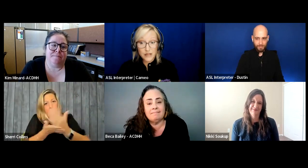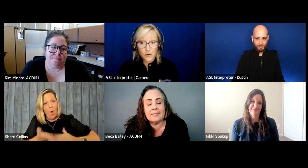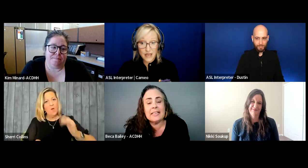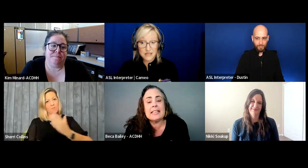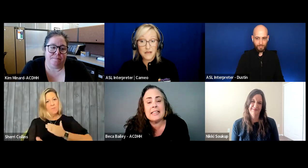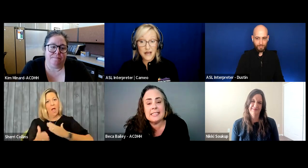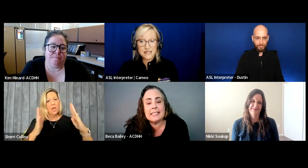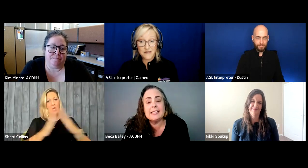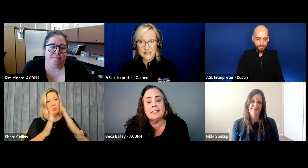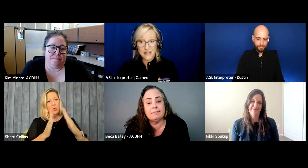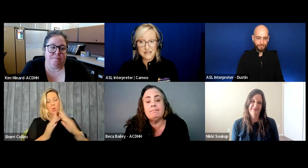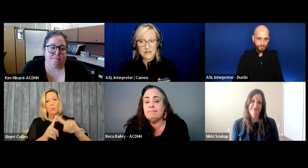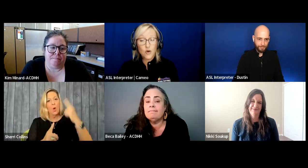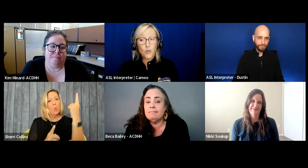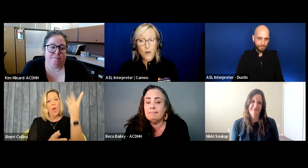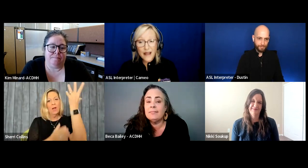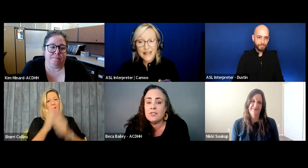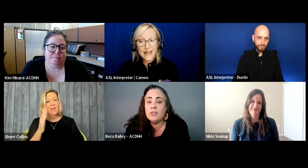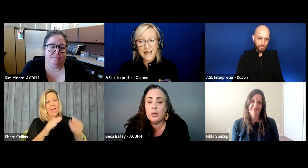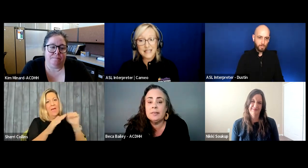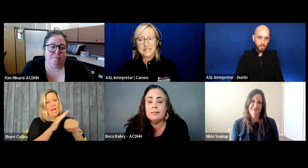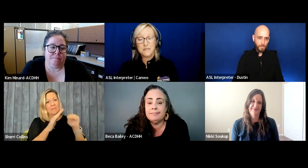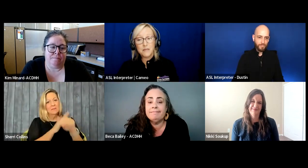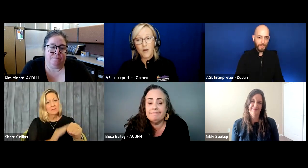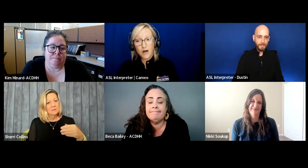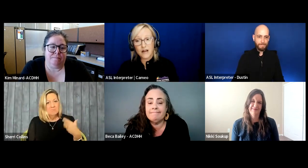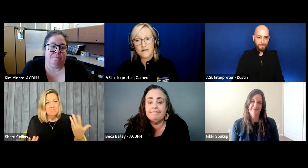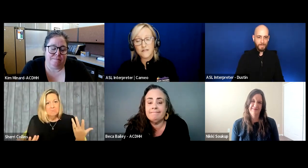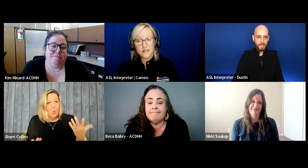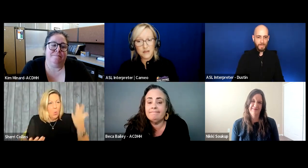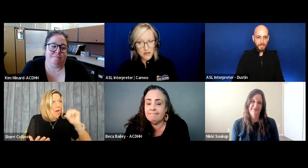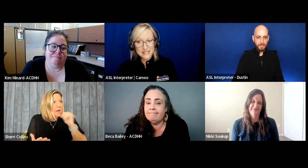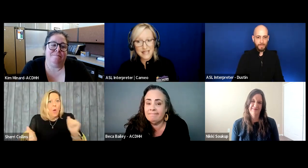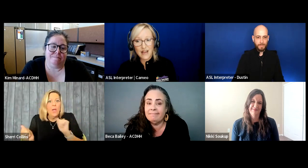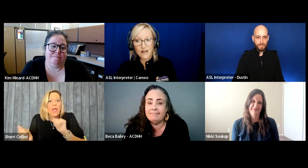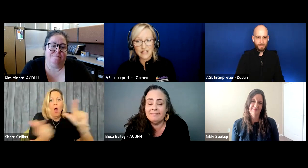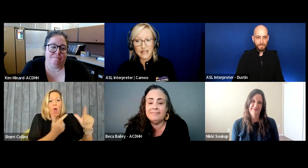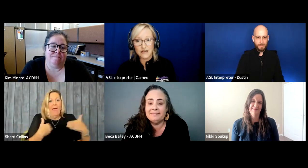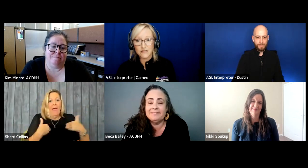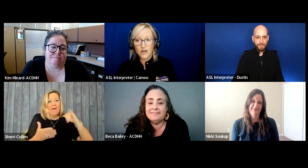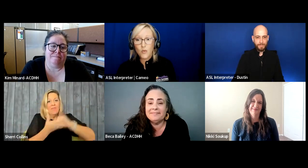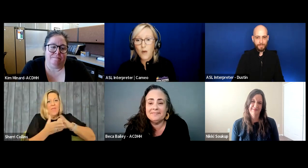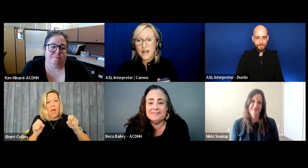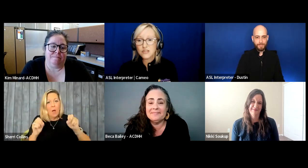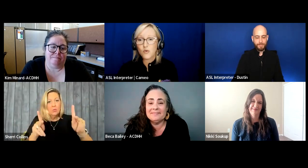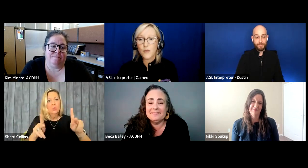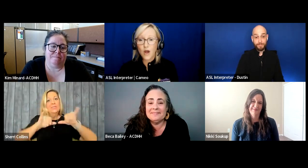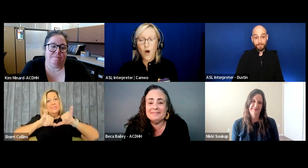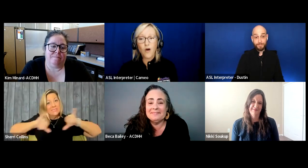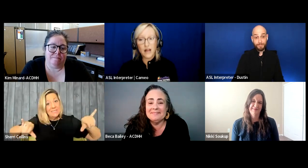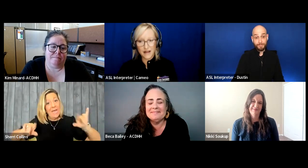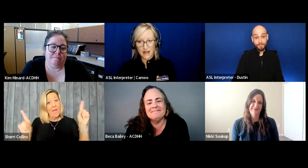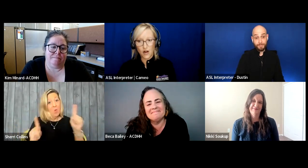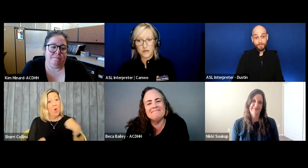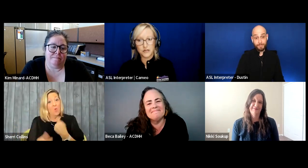people relocate because of access. Why can't access be part of the place that I already live? Why don't we